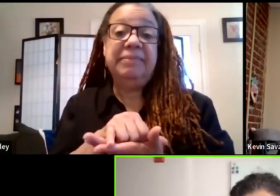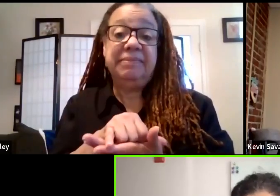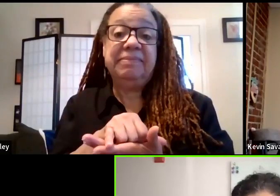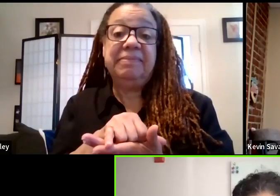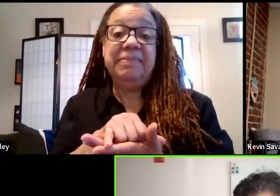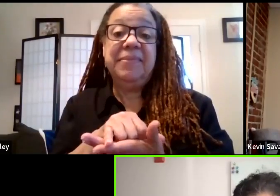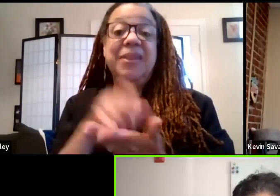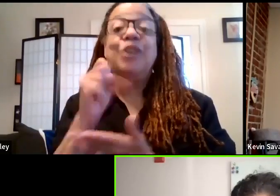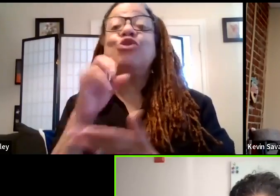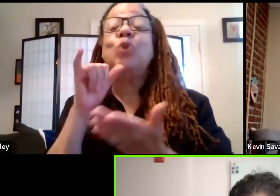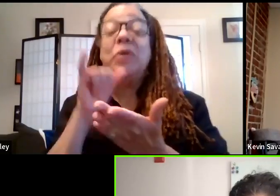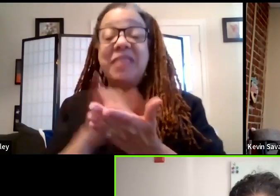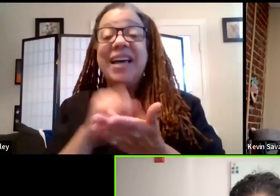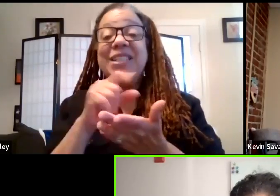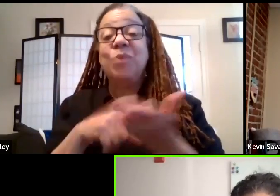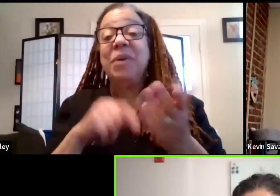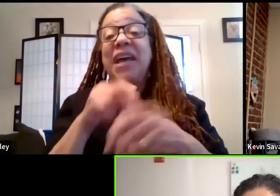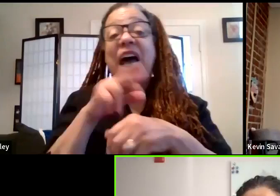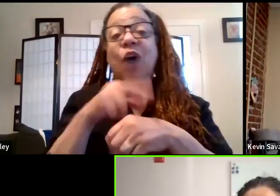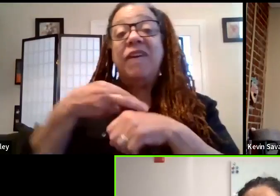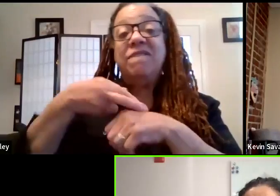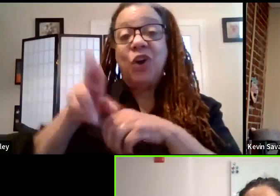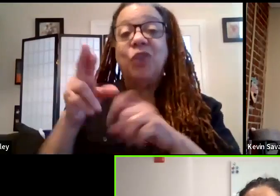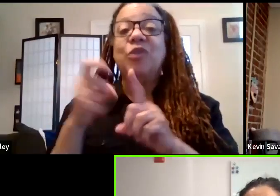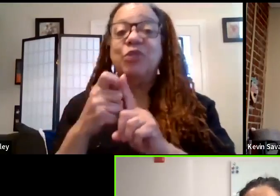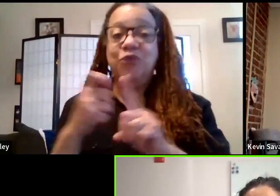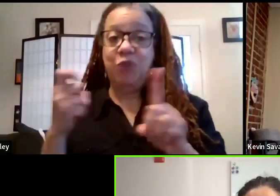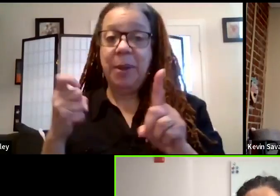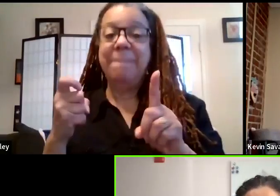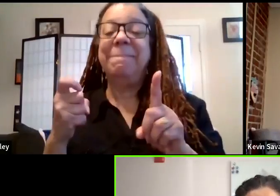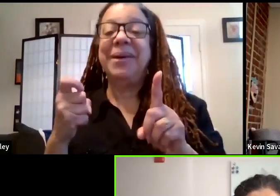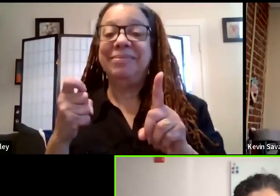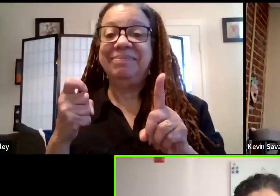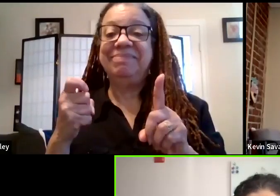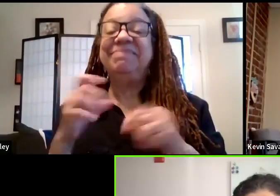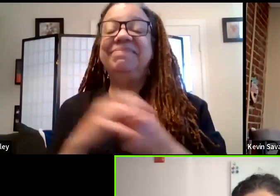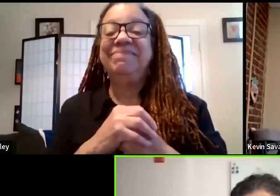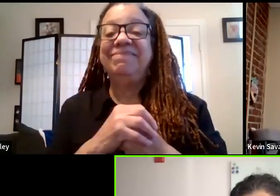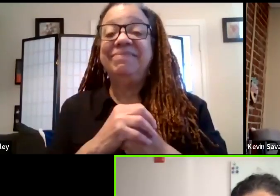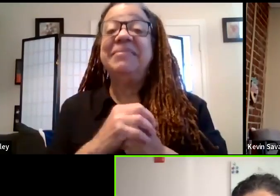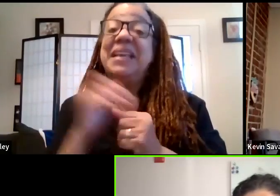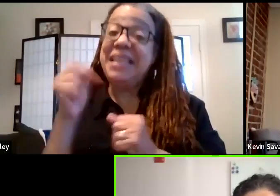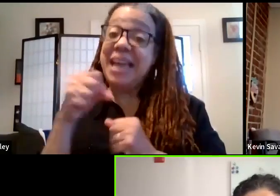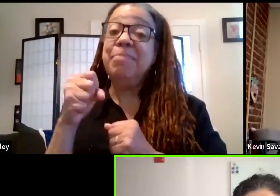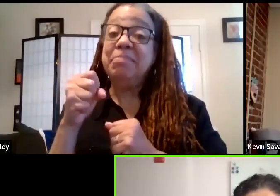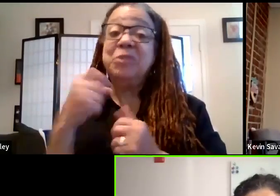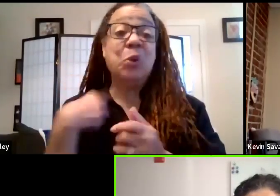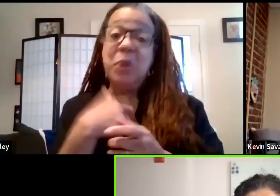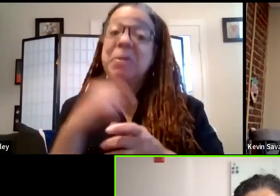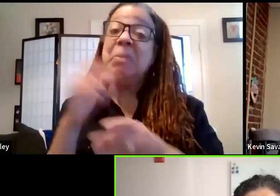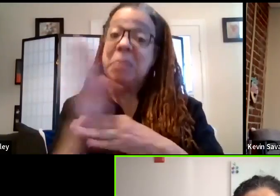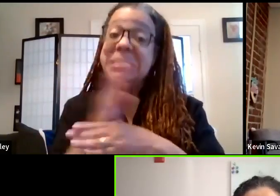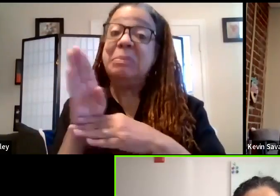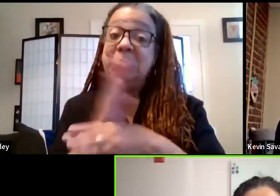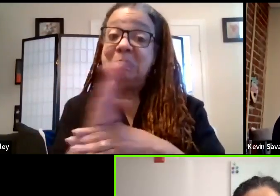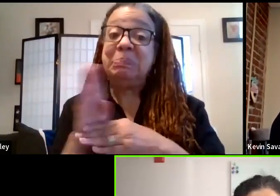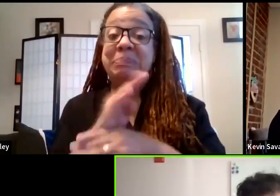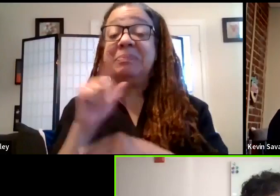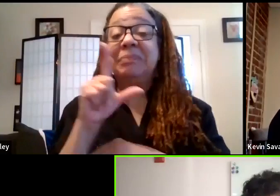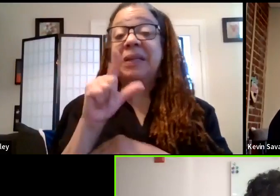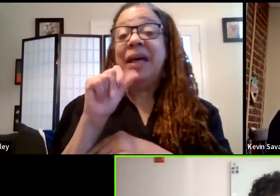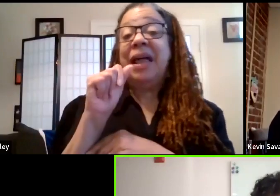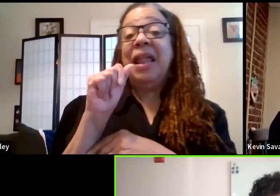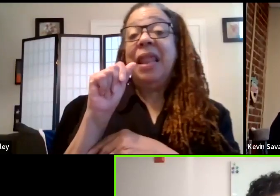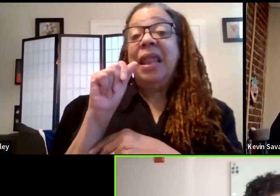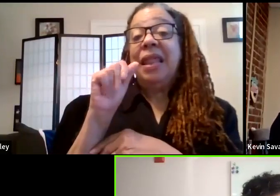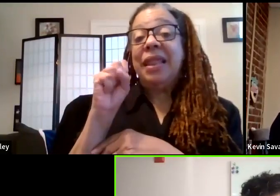And so that's where we get our referrals from. And yeah, so Lasso's been